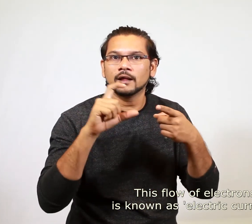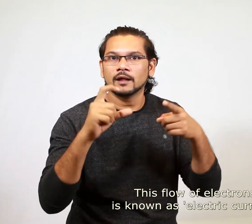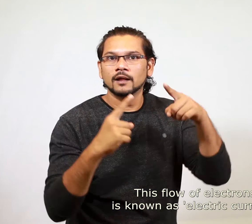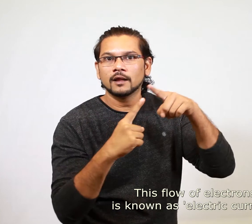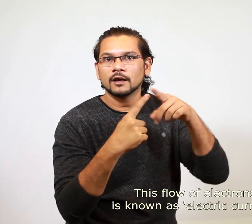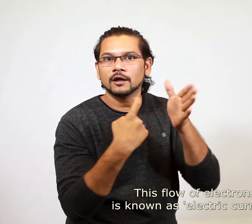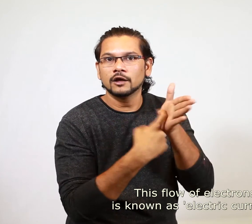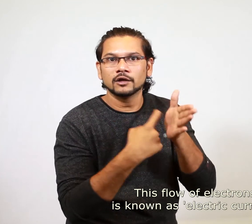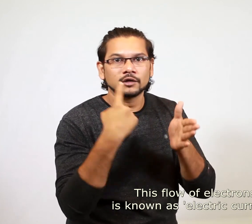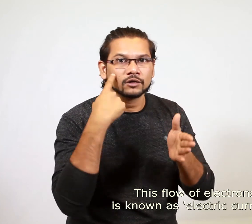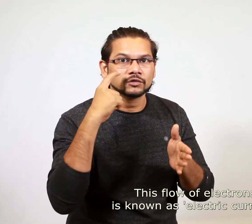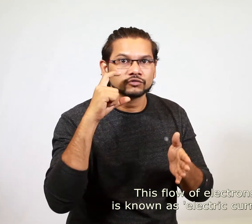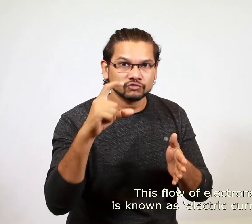Electric current.